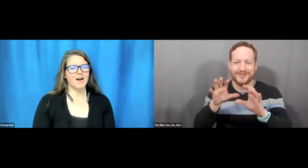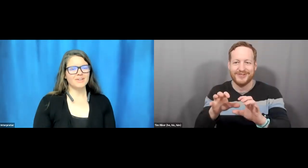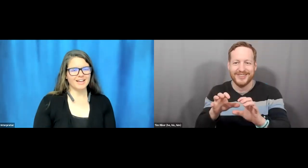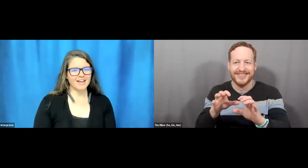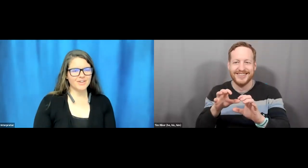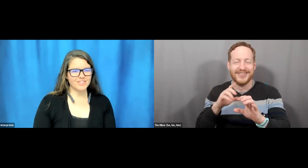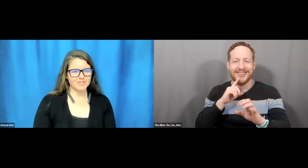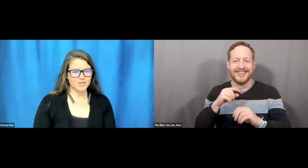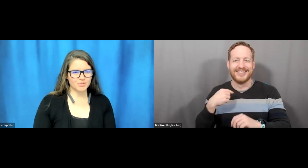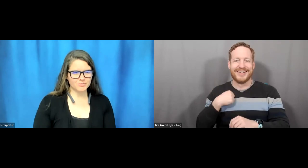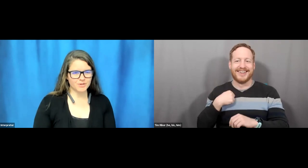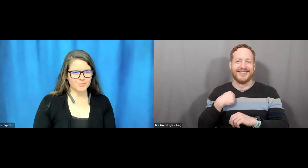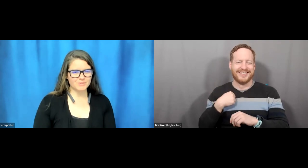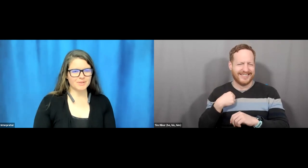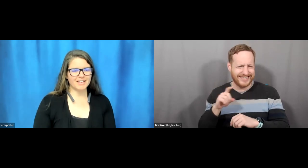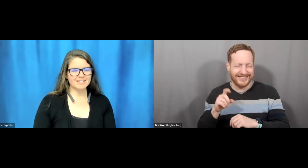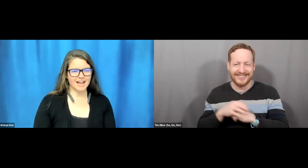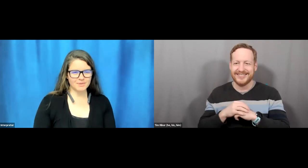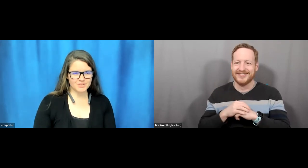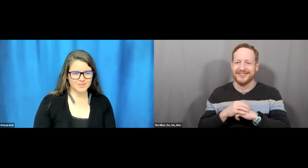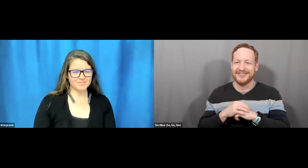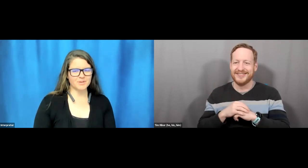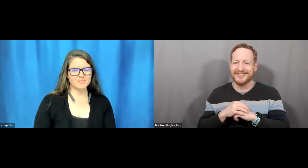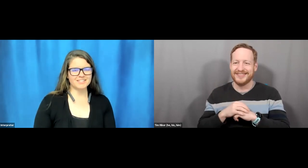Okay, I thought the interpreter froze, but I guess I was the one that froze.